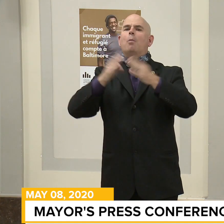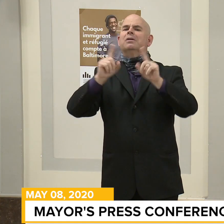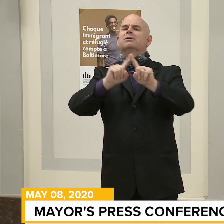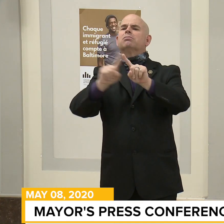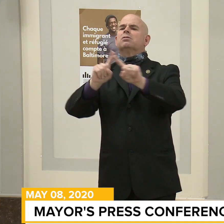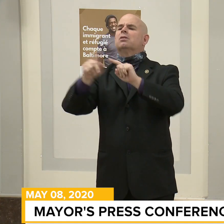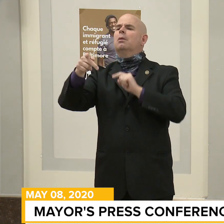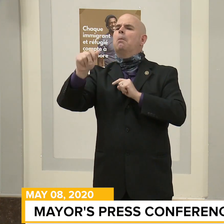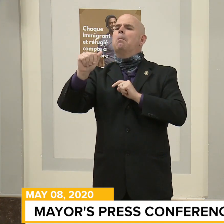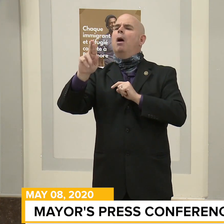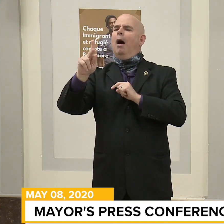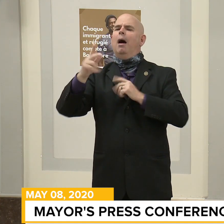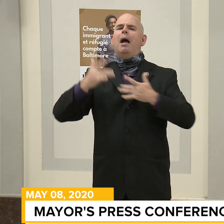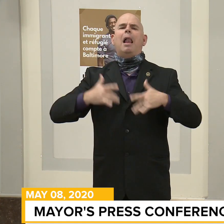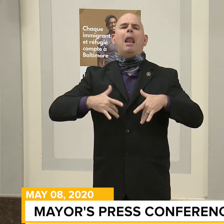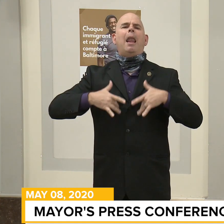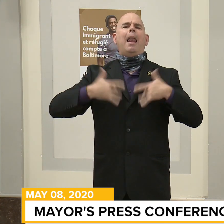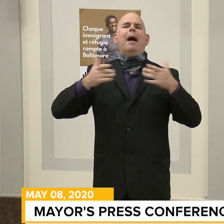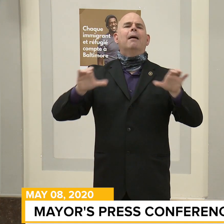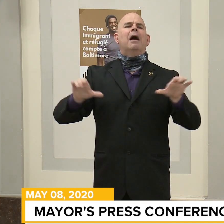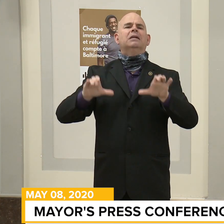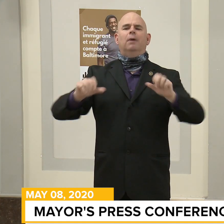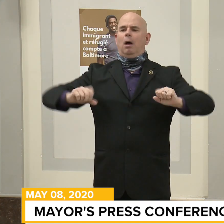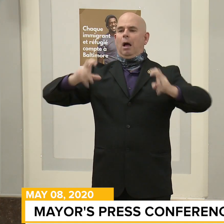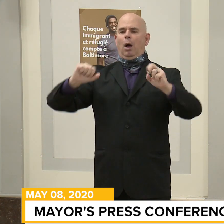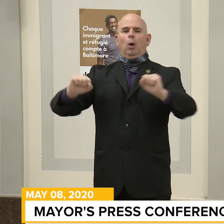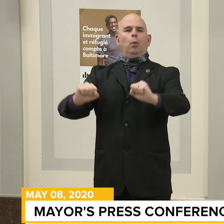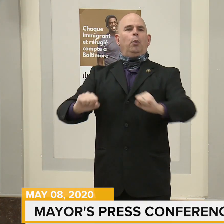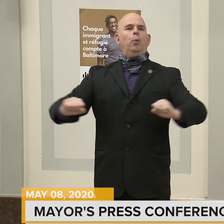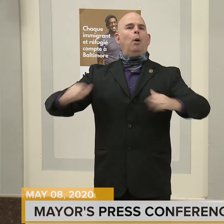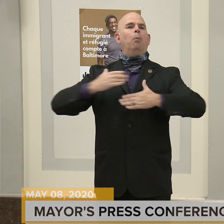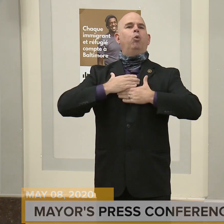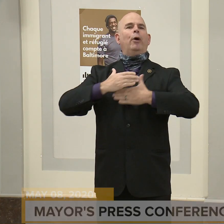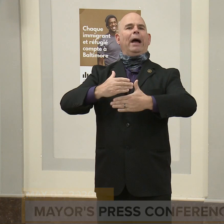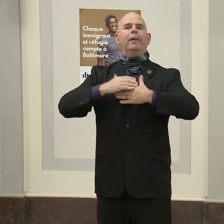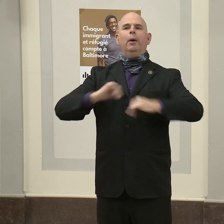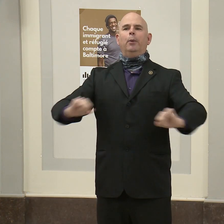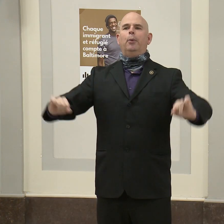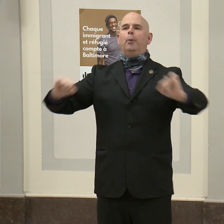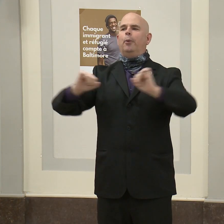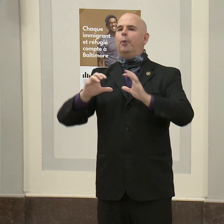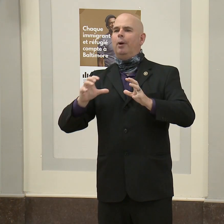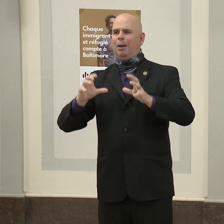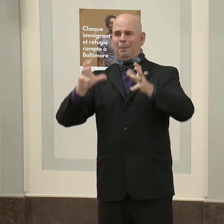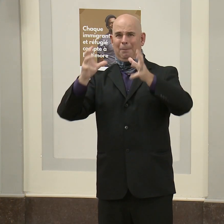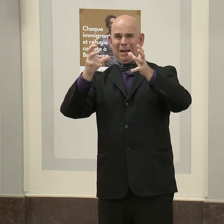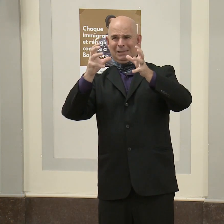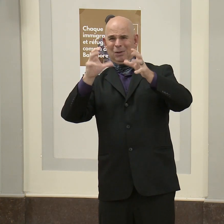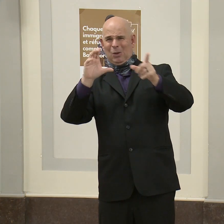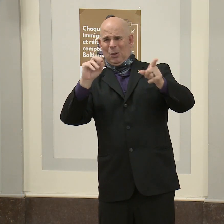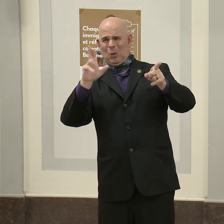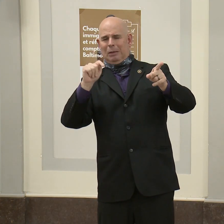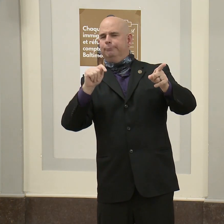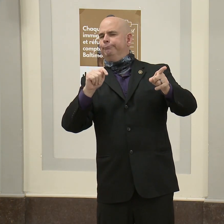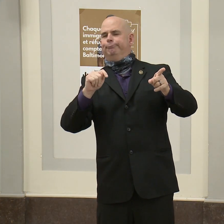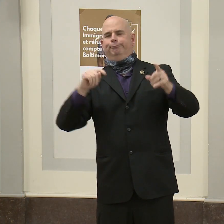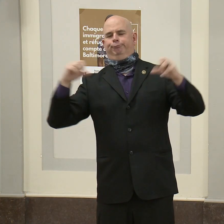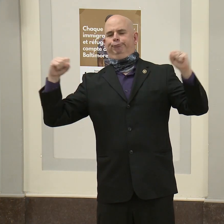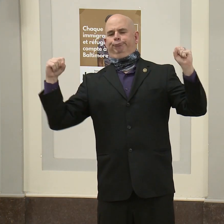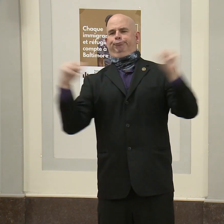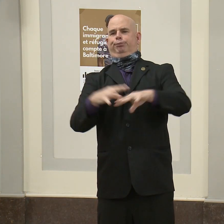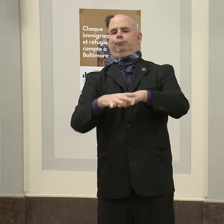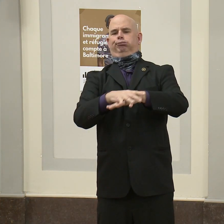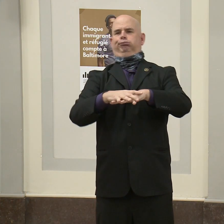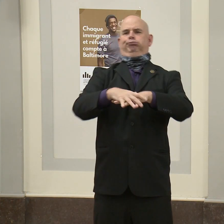out widely. It's not like they all congregated like on a basketball court. And as long as they follow the social